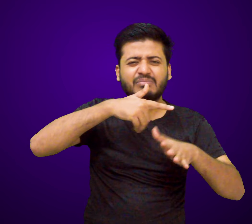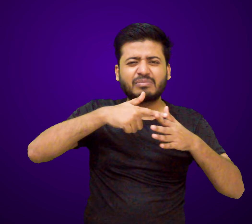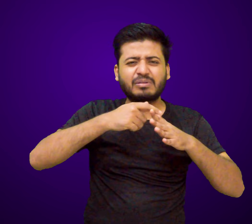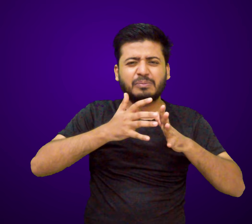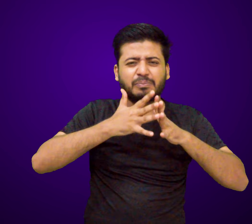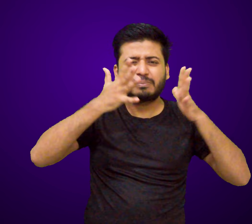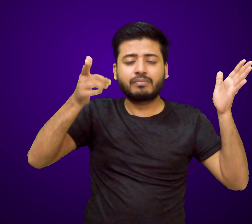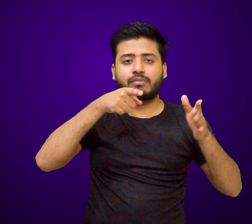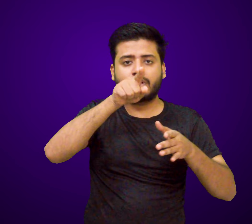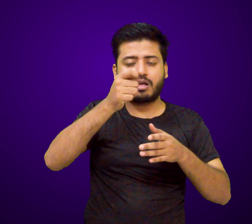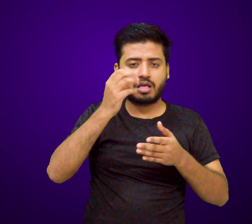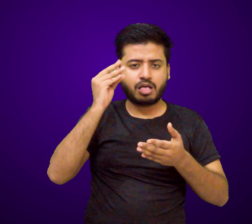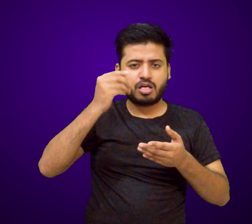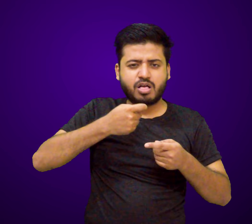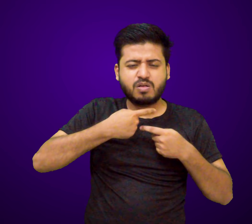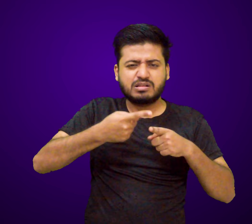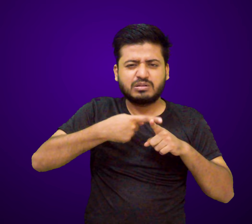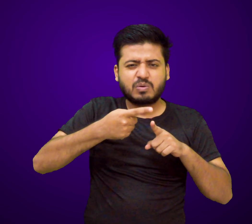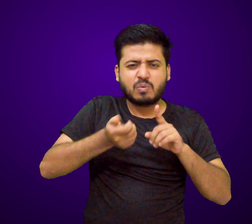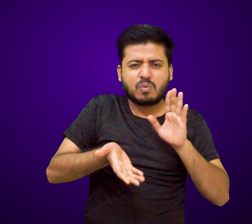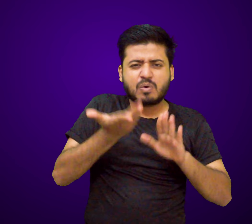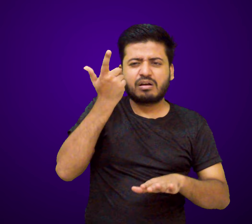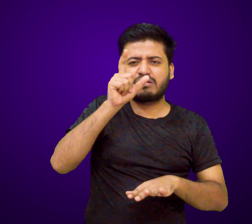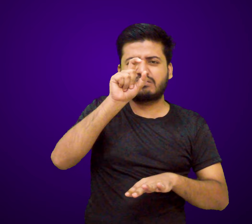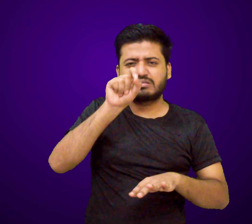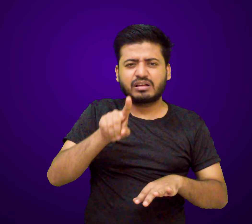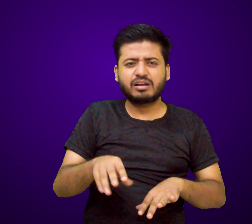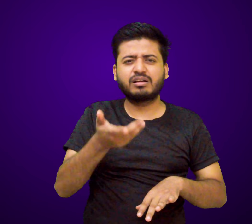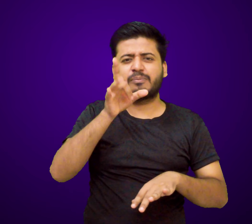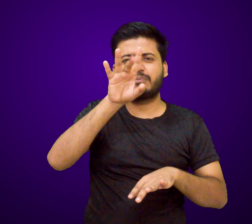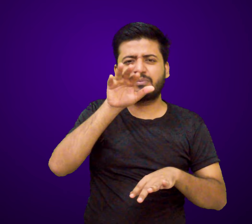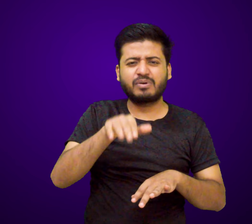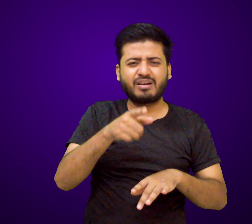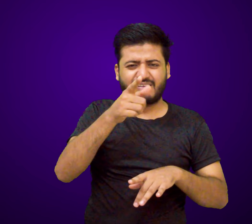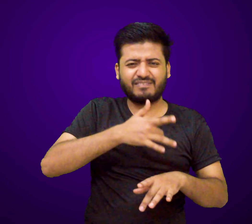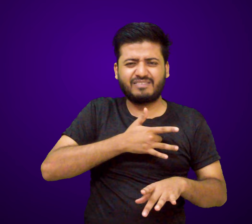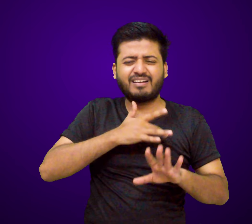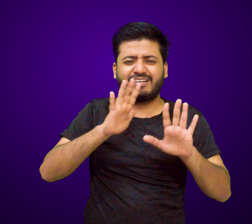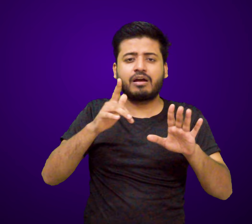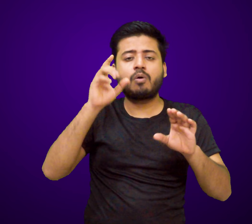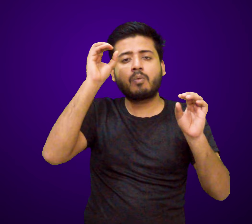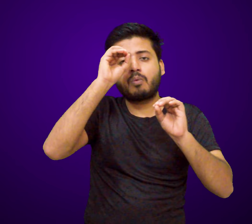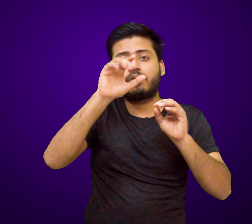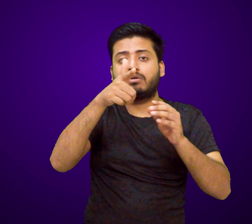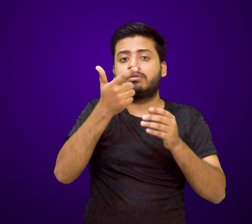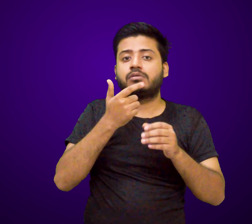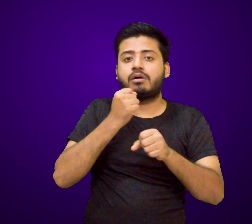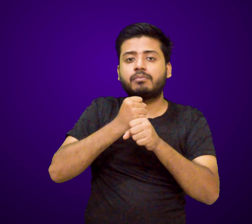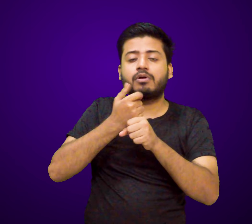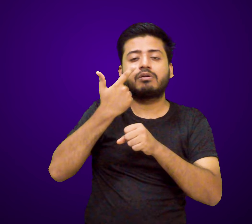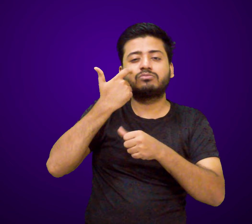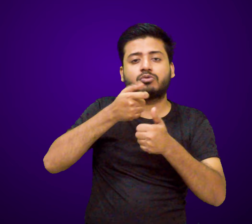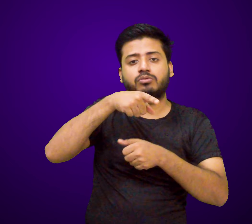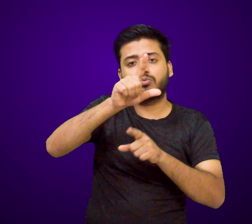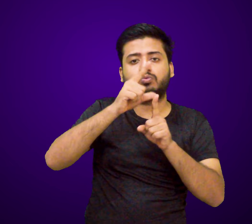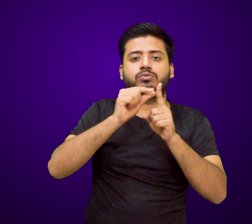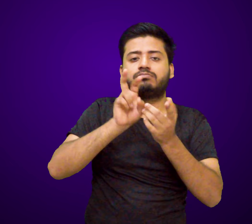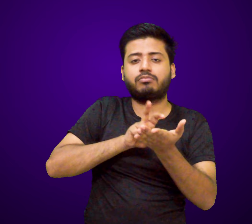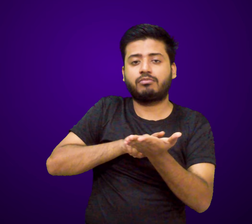state. Utilize energy-saving methods. While waiting for a subsidy, you can also reduce your bill by using electrical appliances